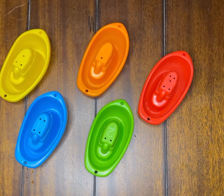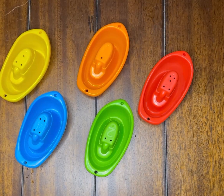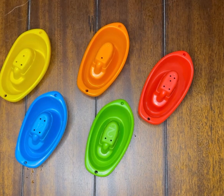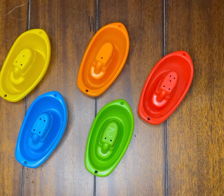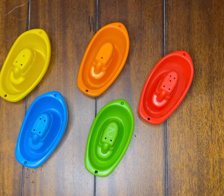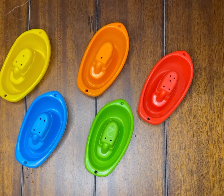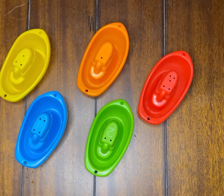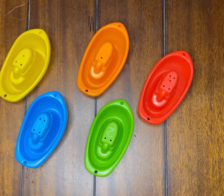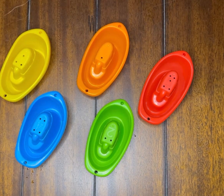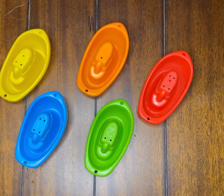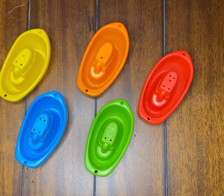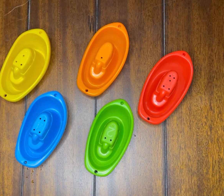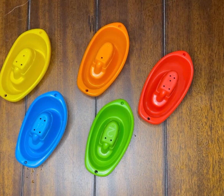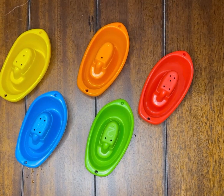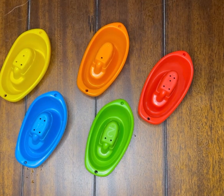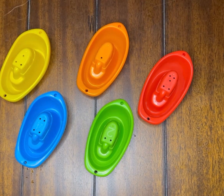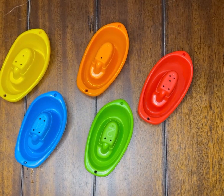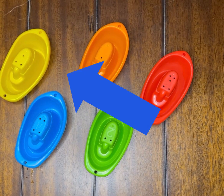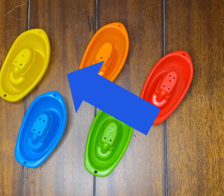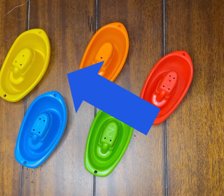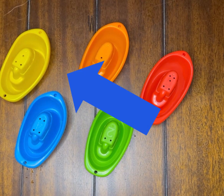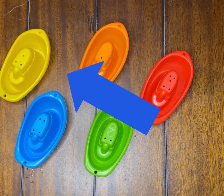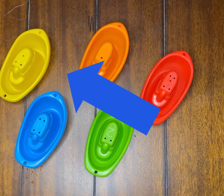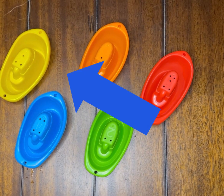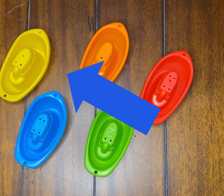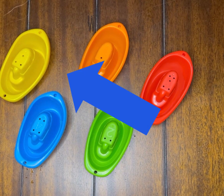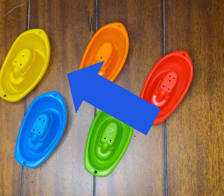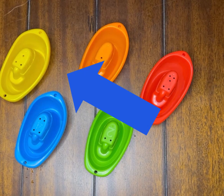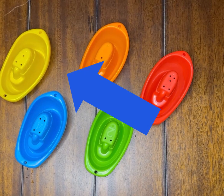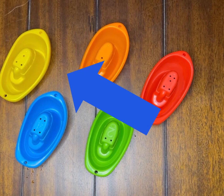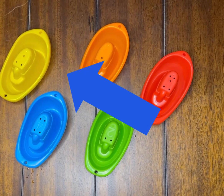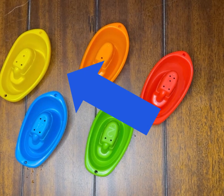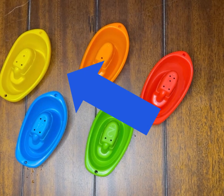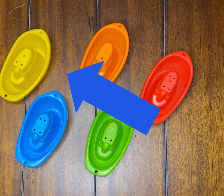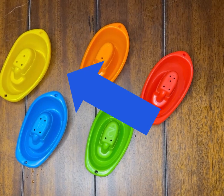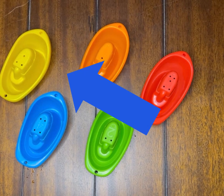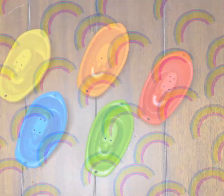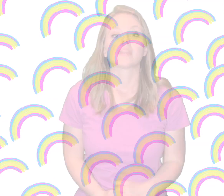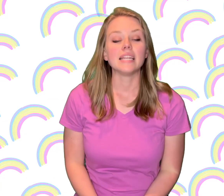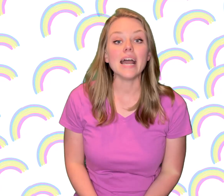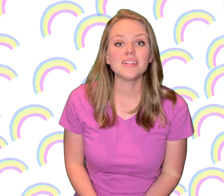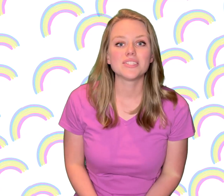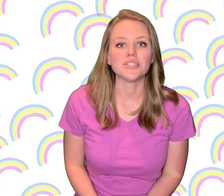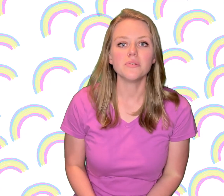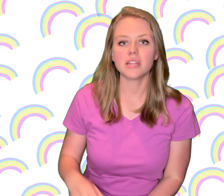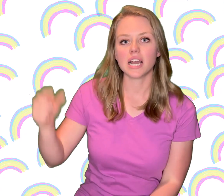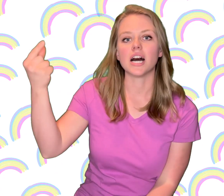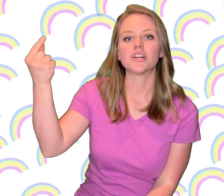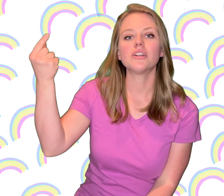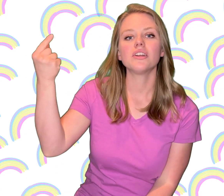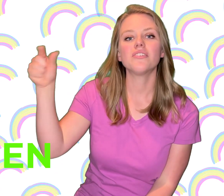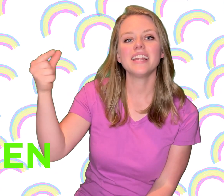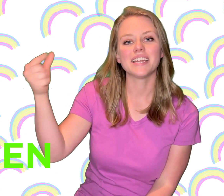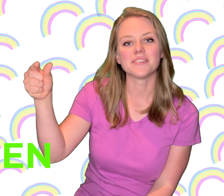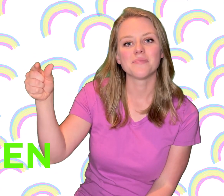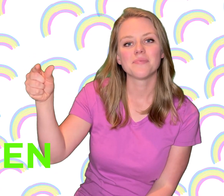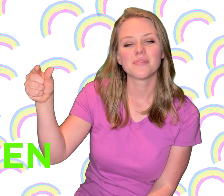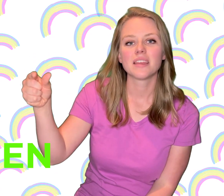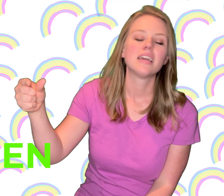the yellow boat? There it is. Now let's do the color green.